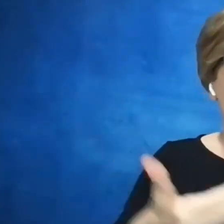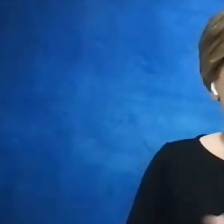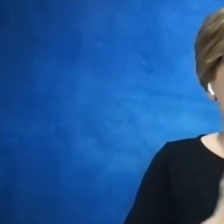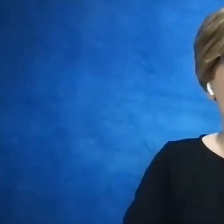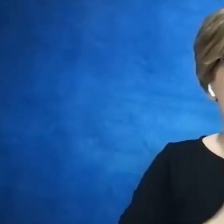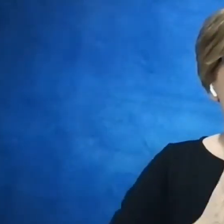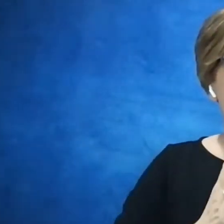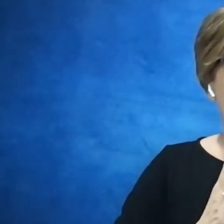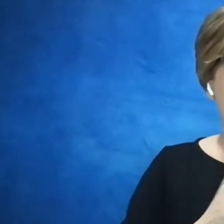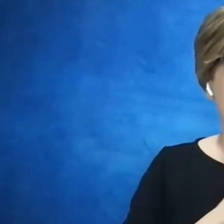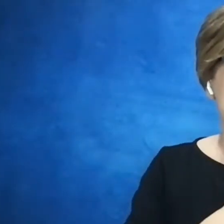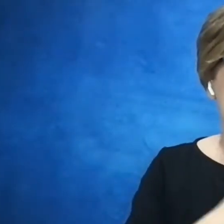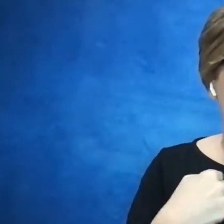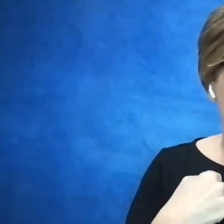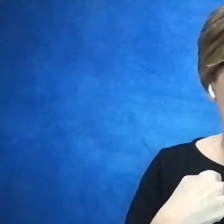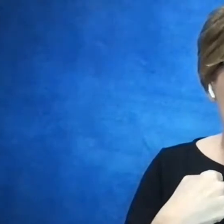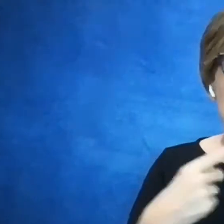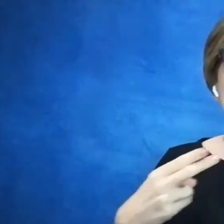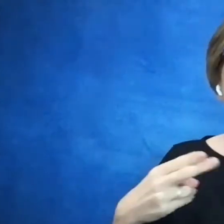last board meeting